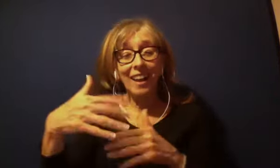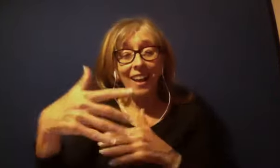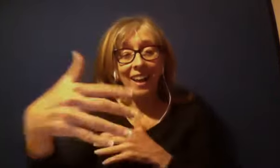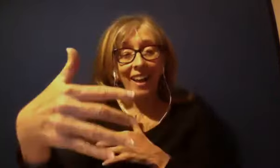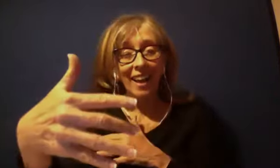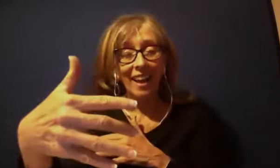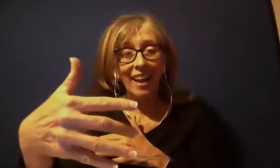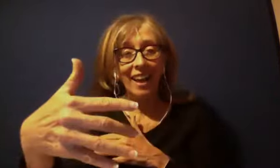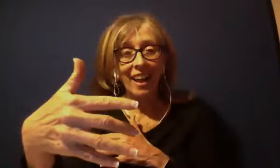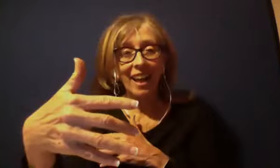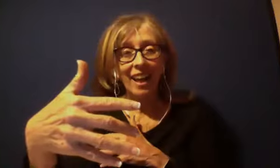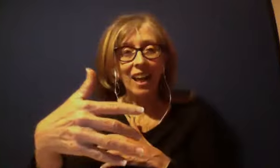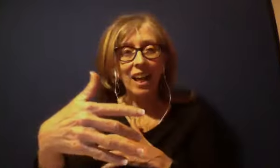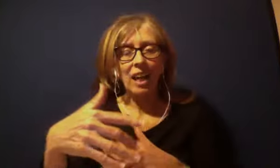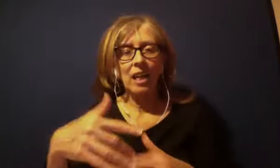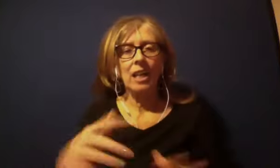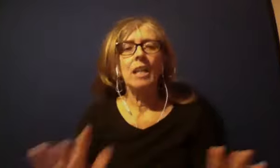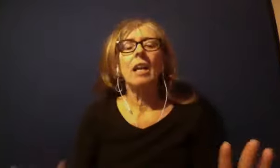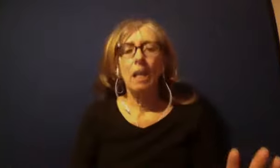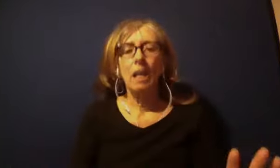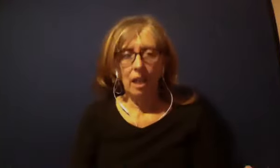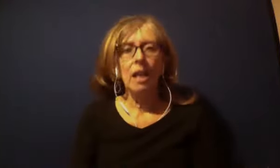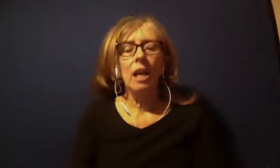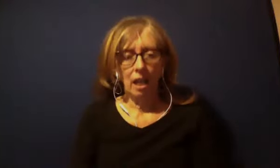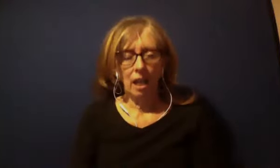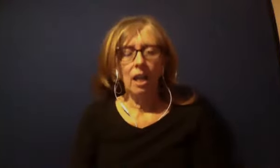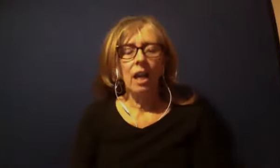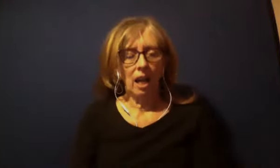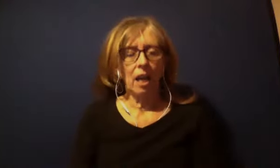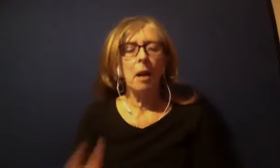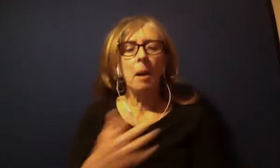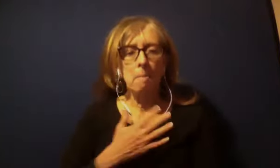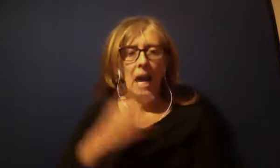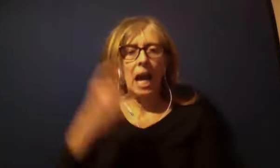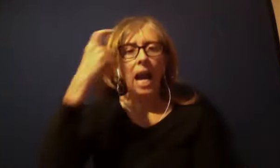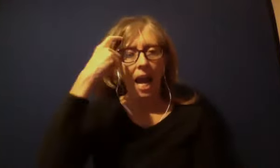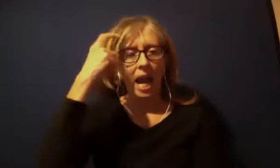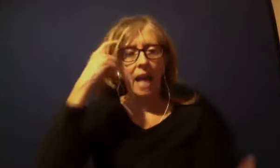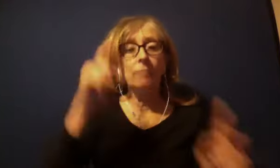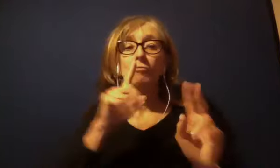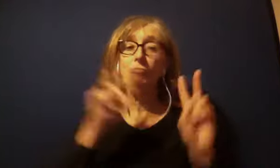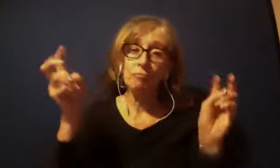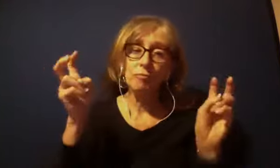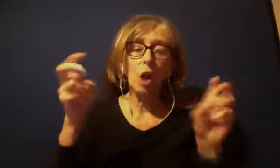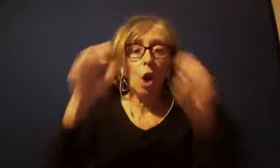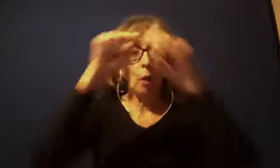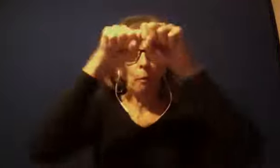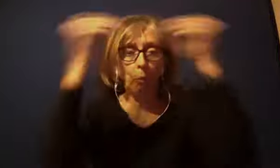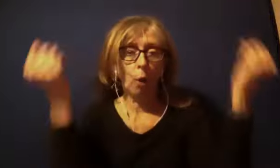you know, where I really broke, like my head virtually broke. I ended up in a mental health